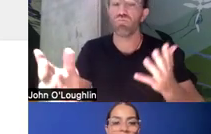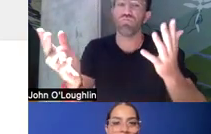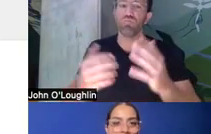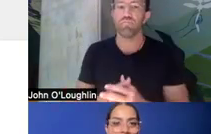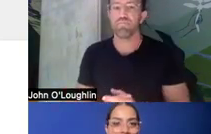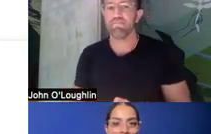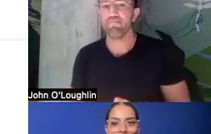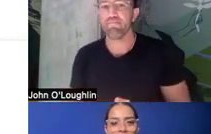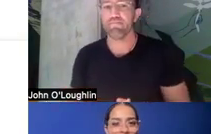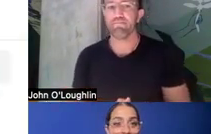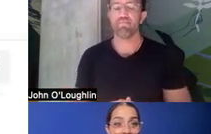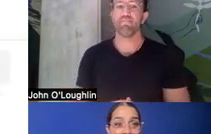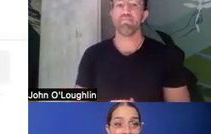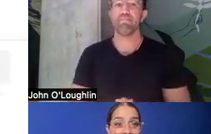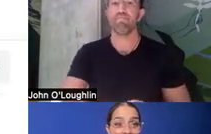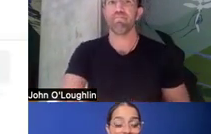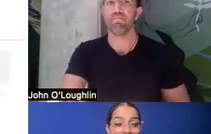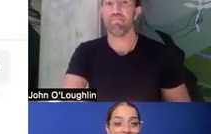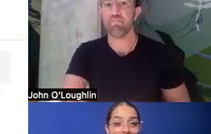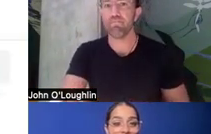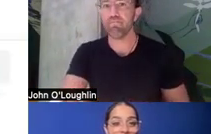So this is an example, just a review.